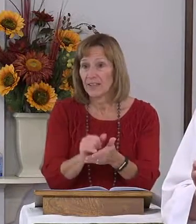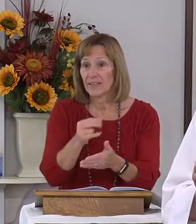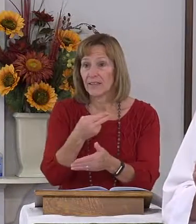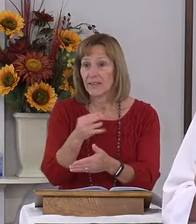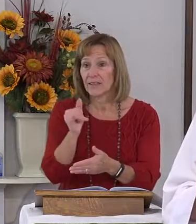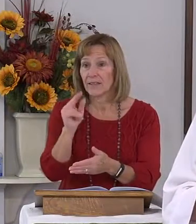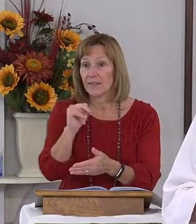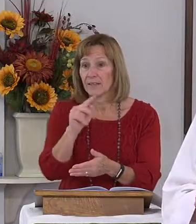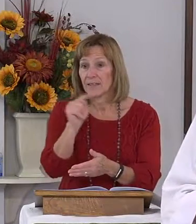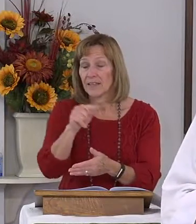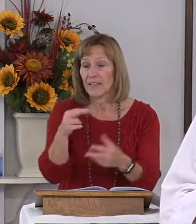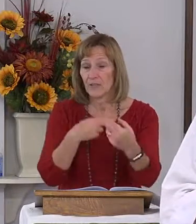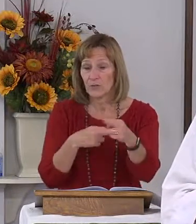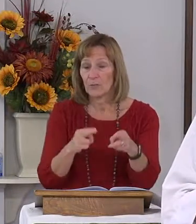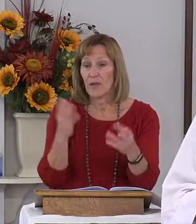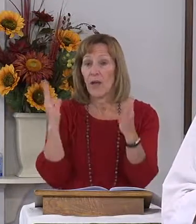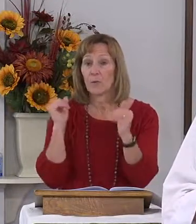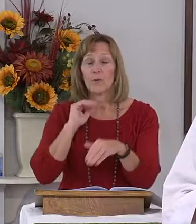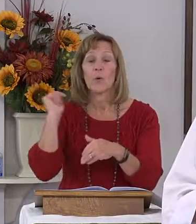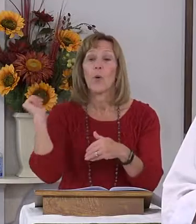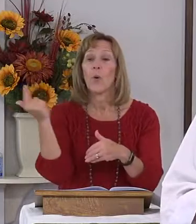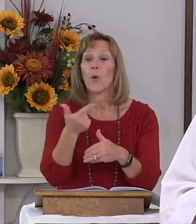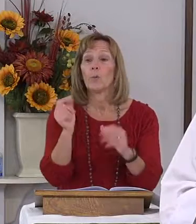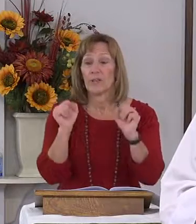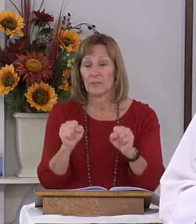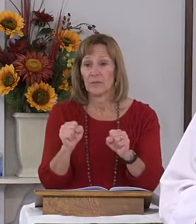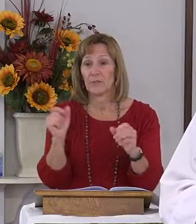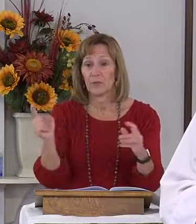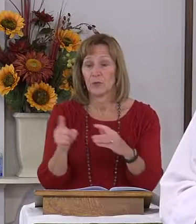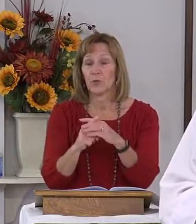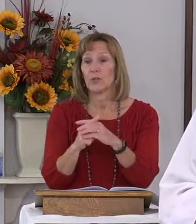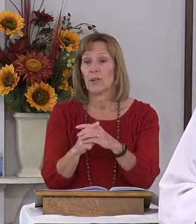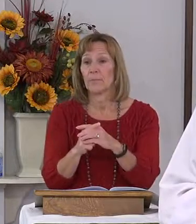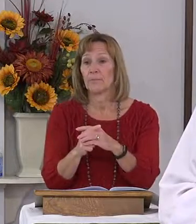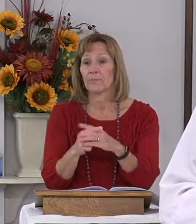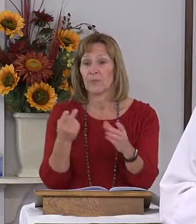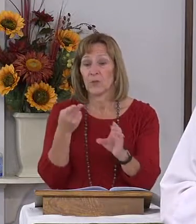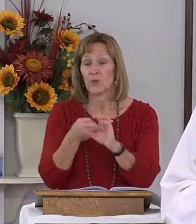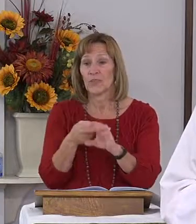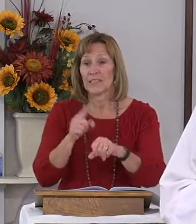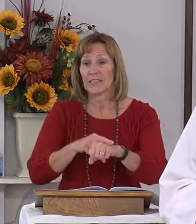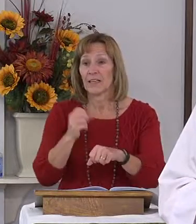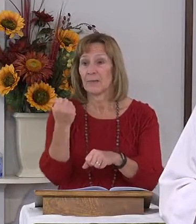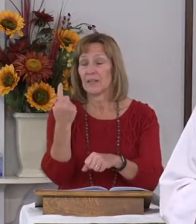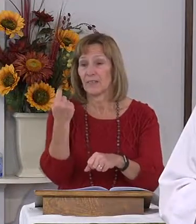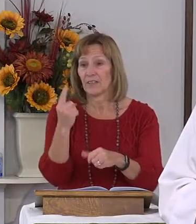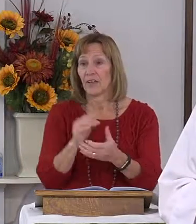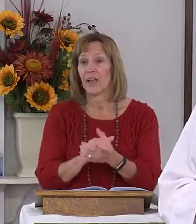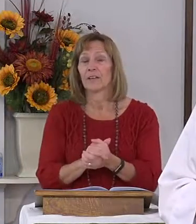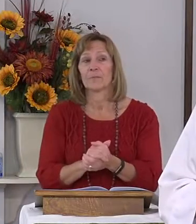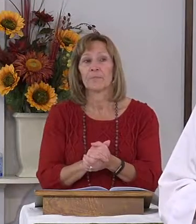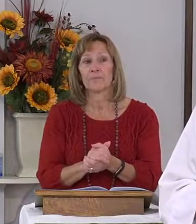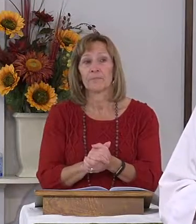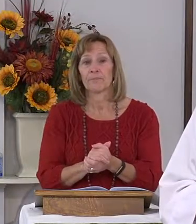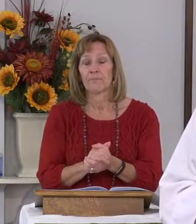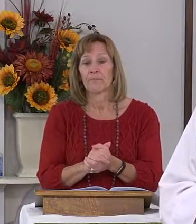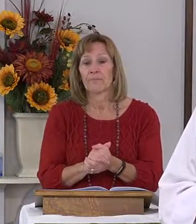Room. I hope that all of you will be able to come and join us at 11 o'clock upstairs.